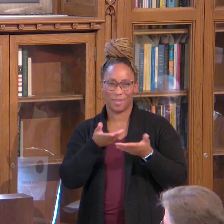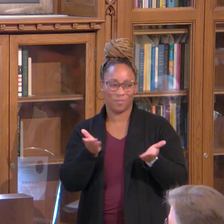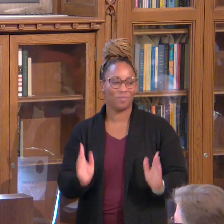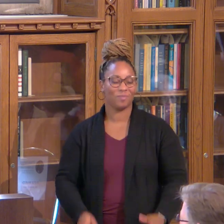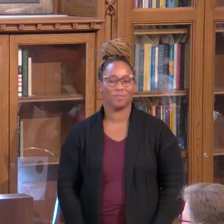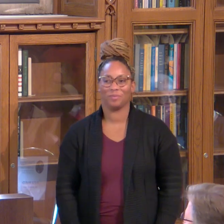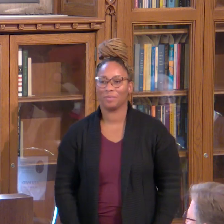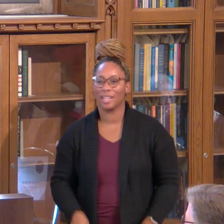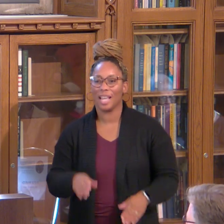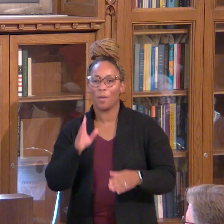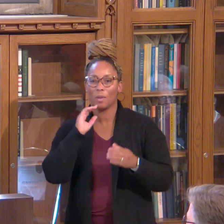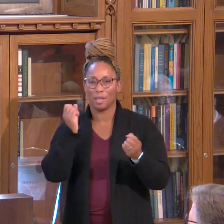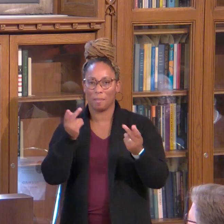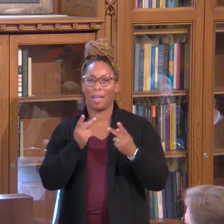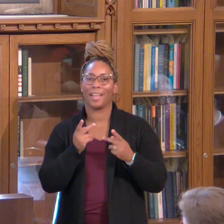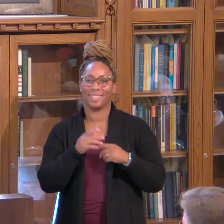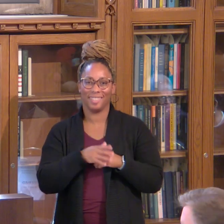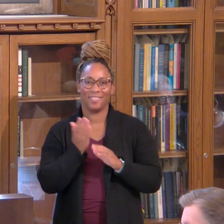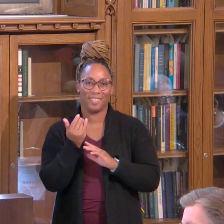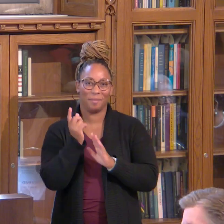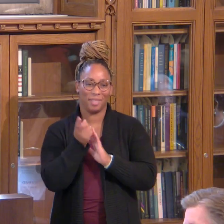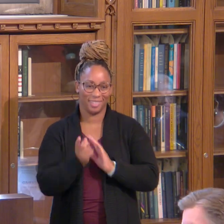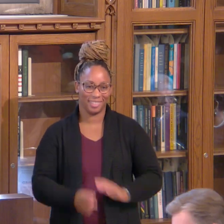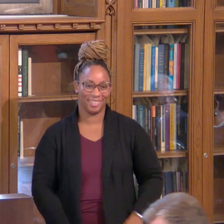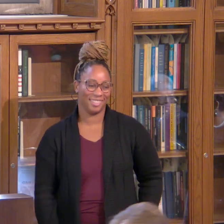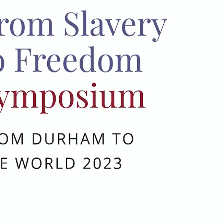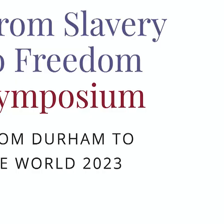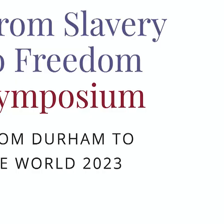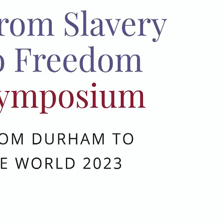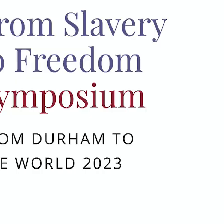all right and we will reassemble in a few